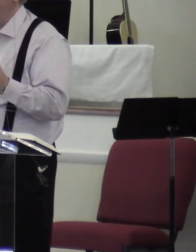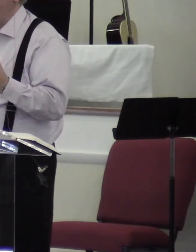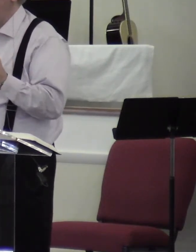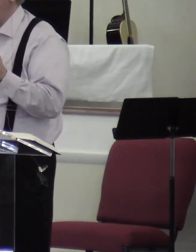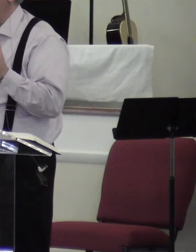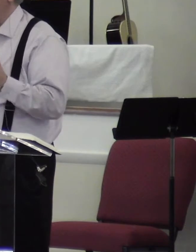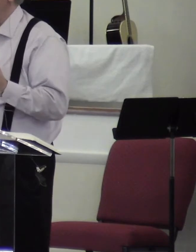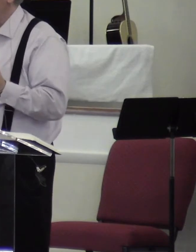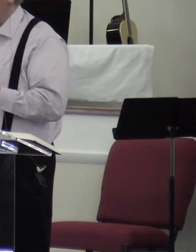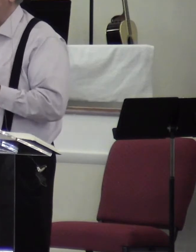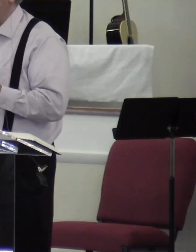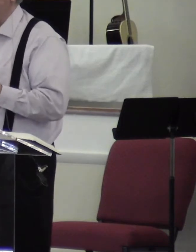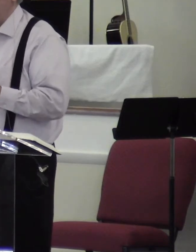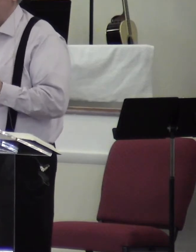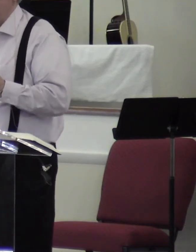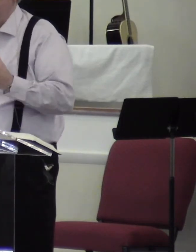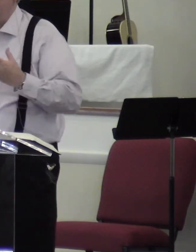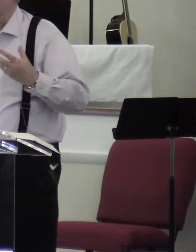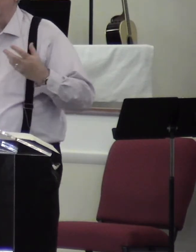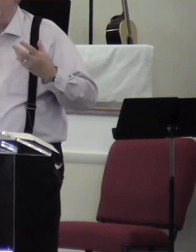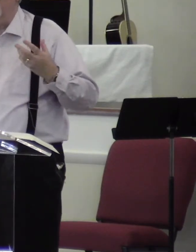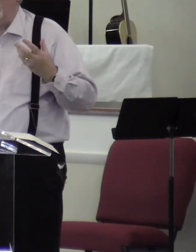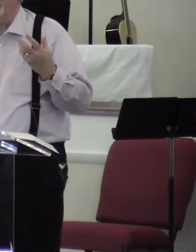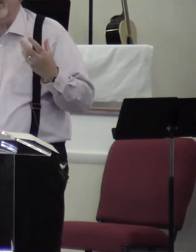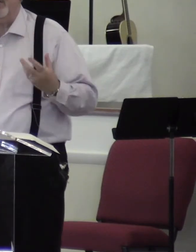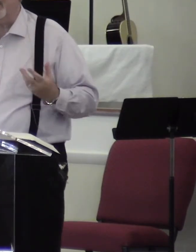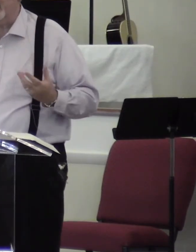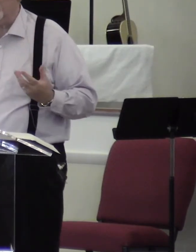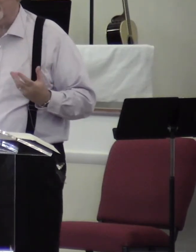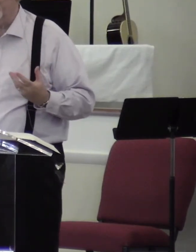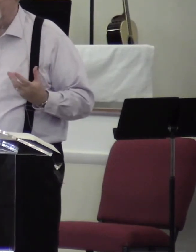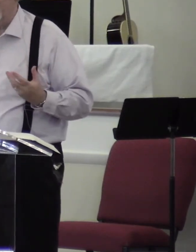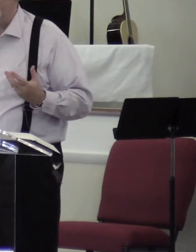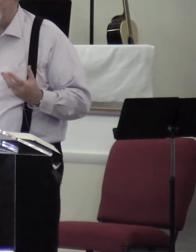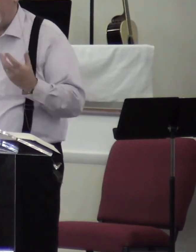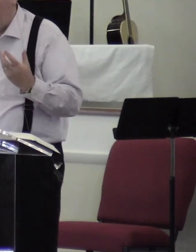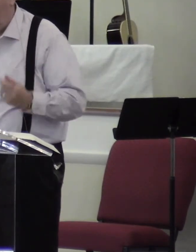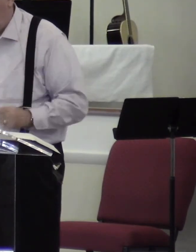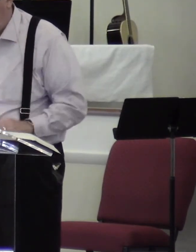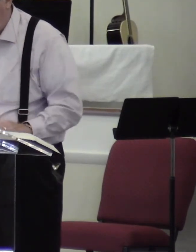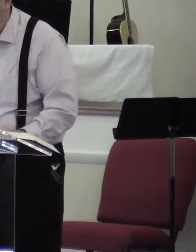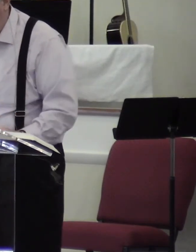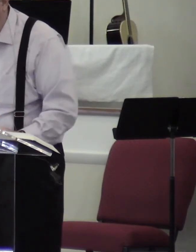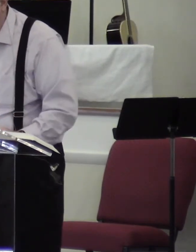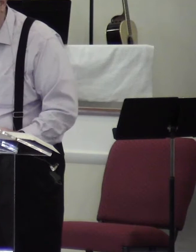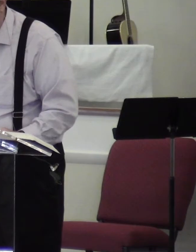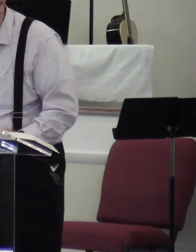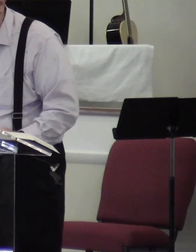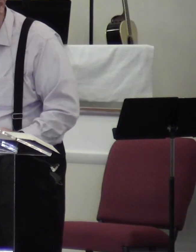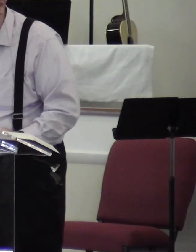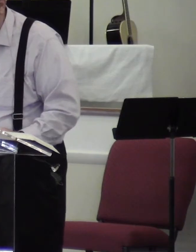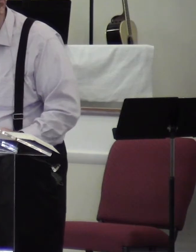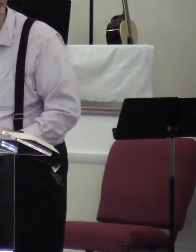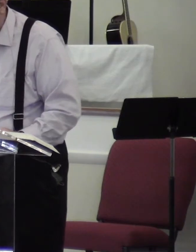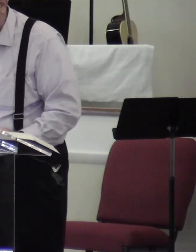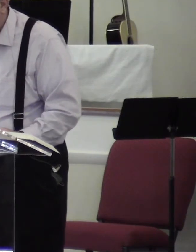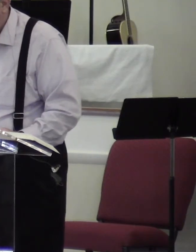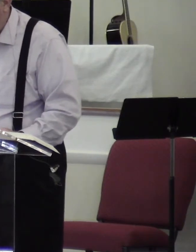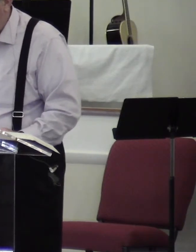the first time and they understand it, it makes all the difference in the world in their life. And I think it will for you today as